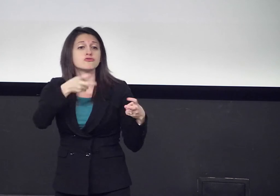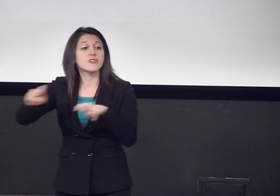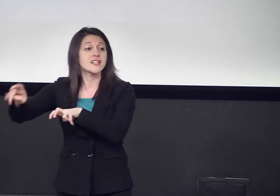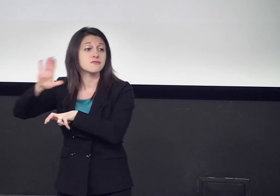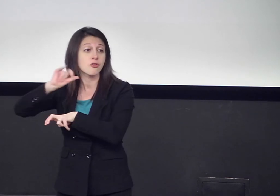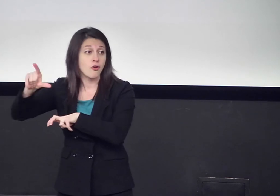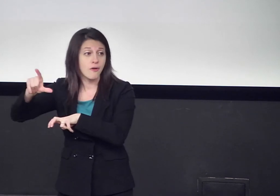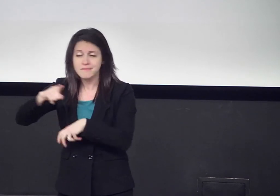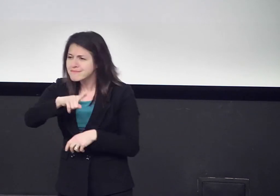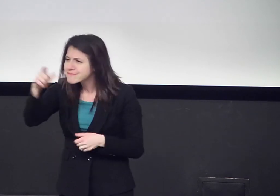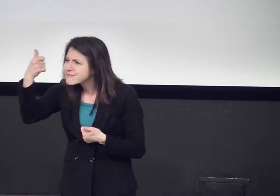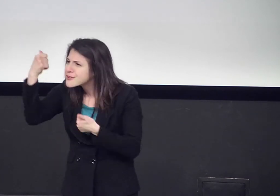participant.